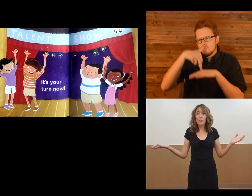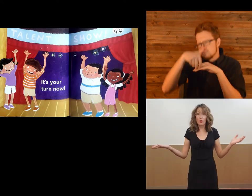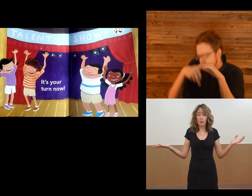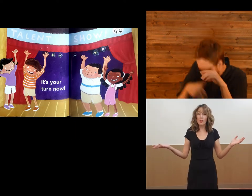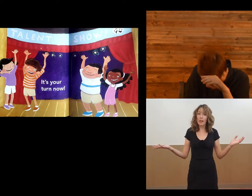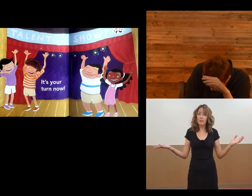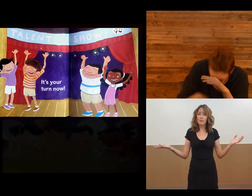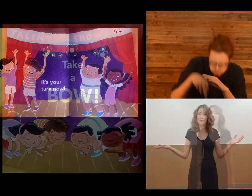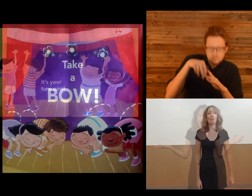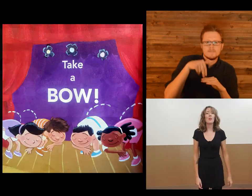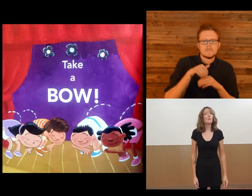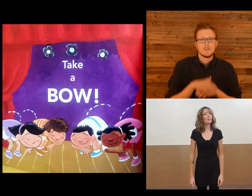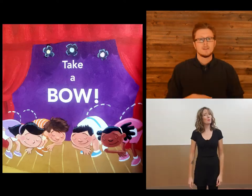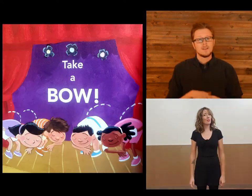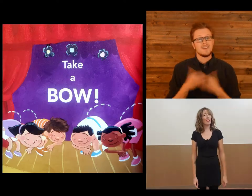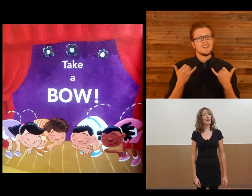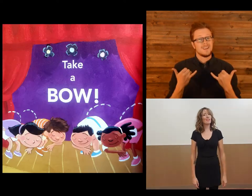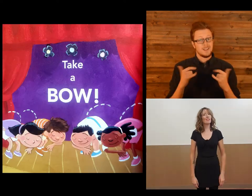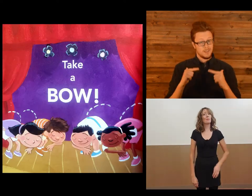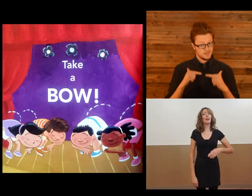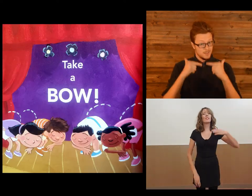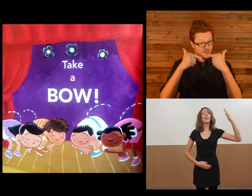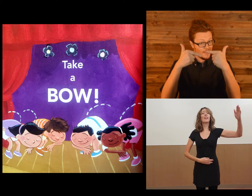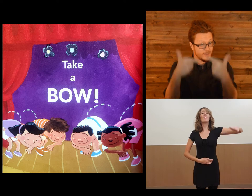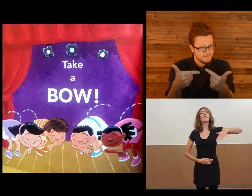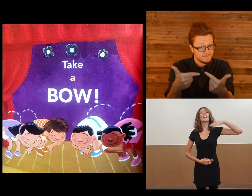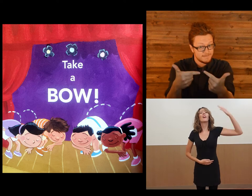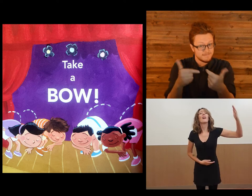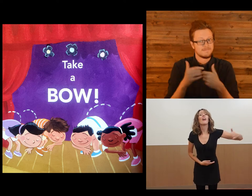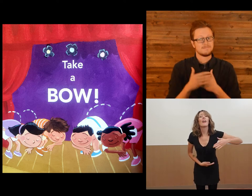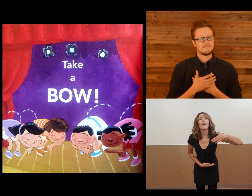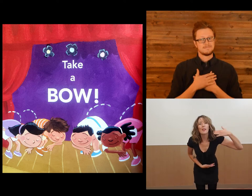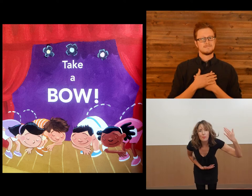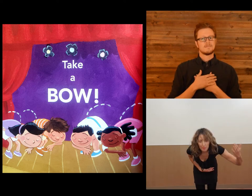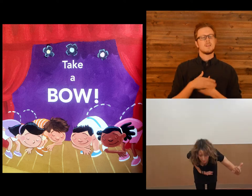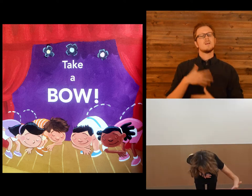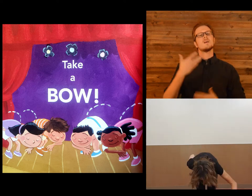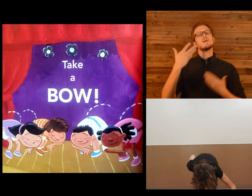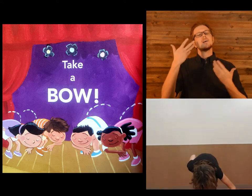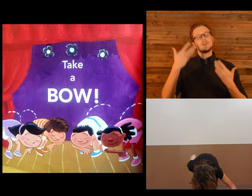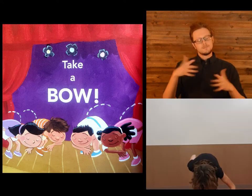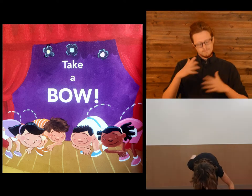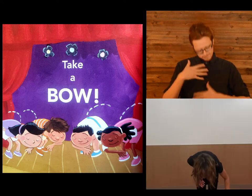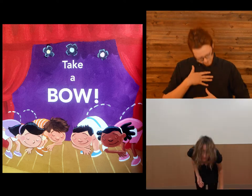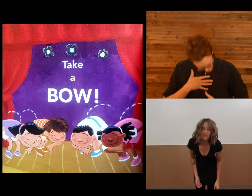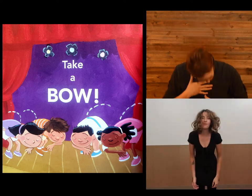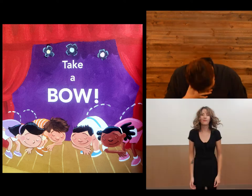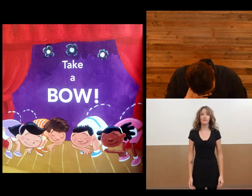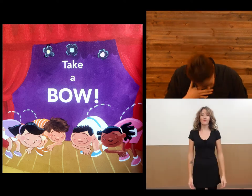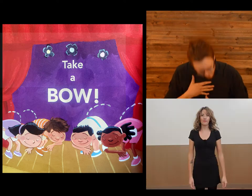It's your turn now. Well, we'll end by taking a bow.